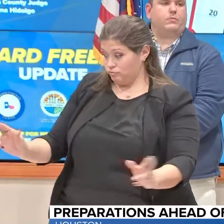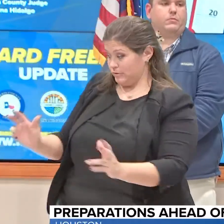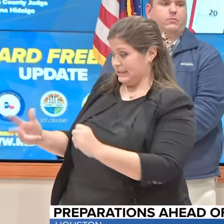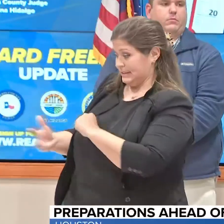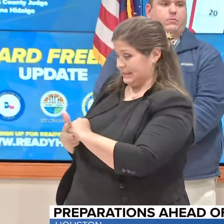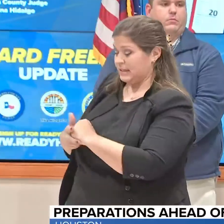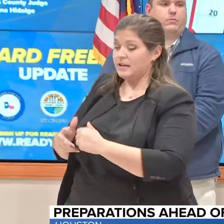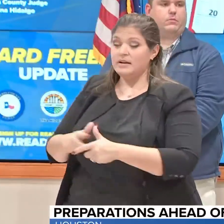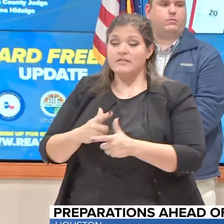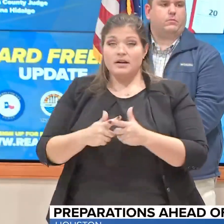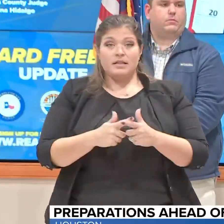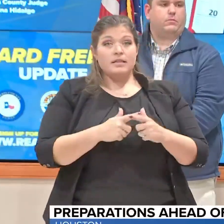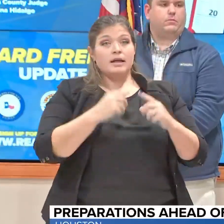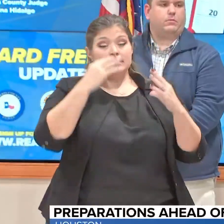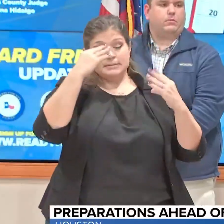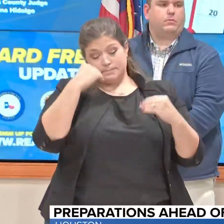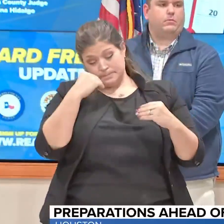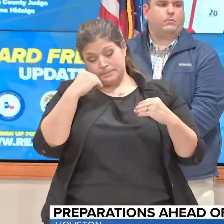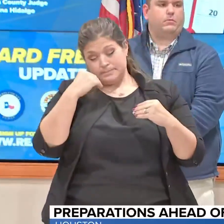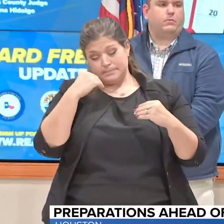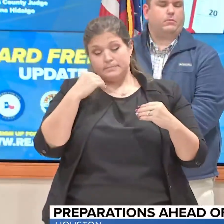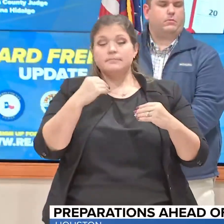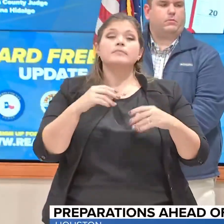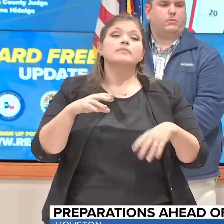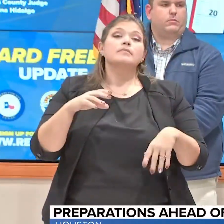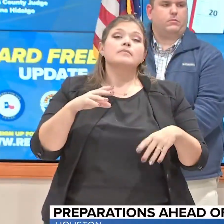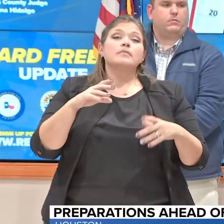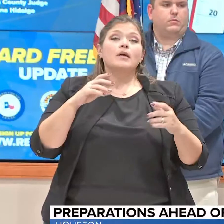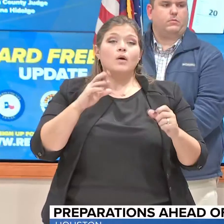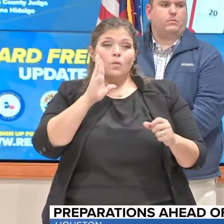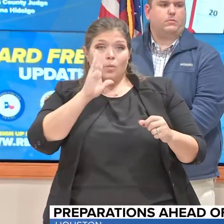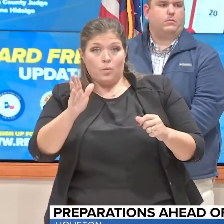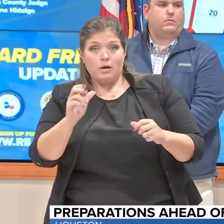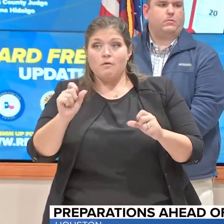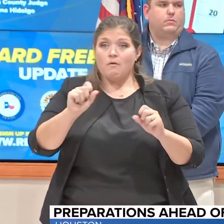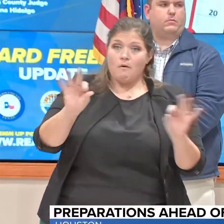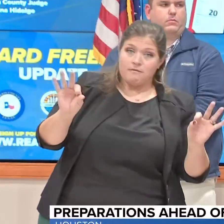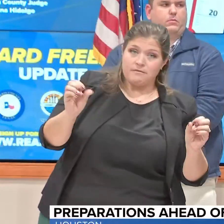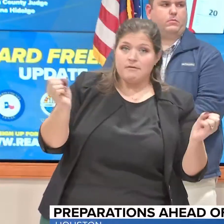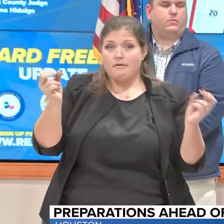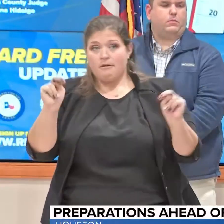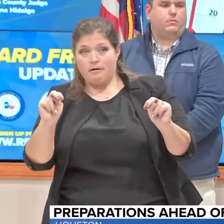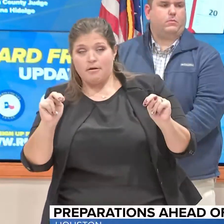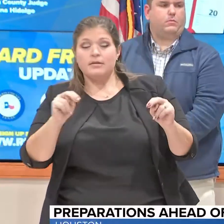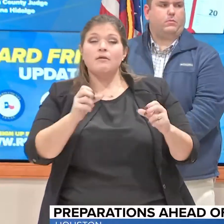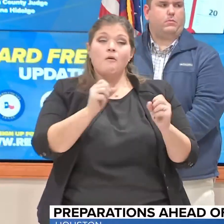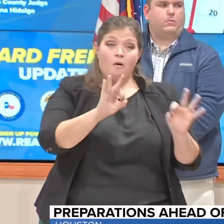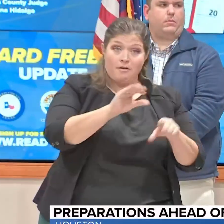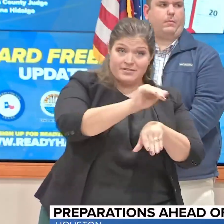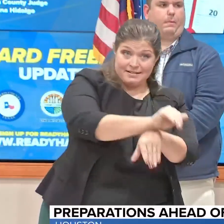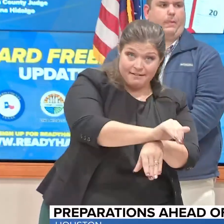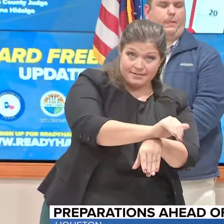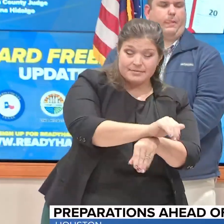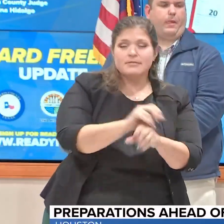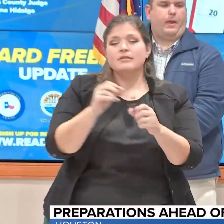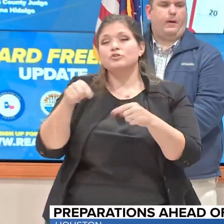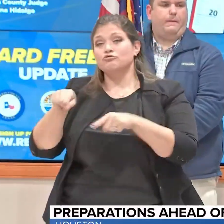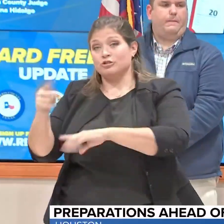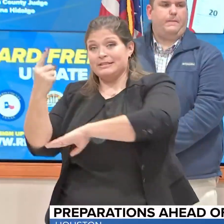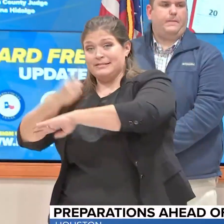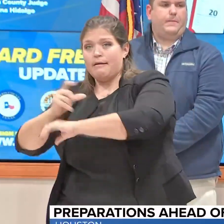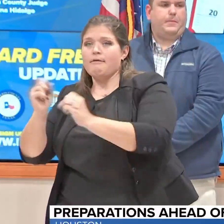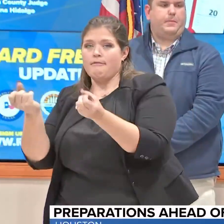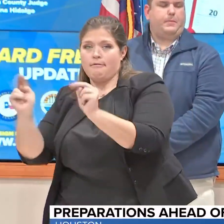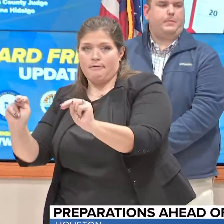the morning, turn it on. I mean, it'll be a little cold, but I can put on a jacket and go turn it off and on. I mean, and as the mayor said, if there is no water in